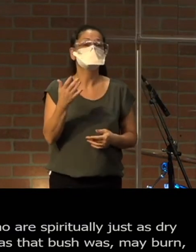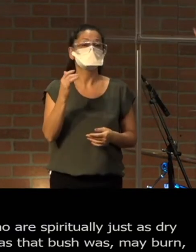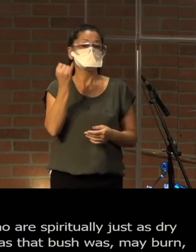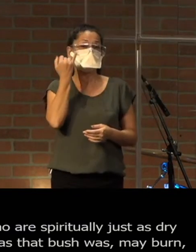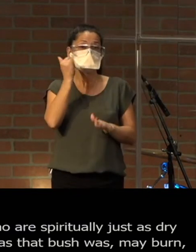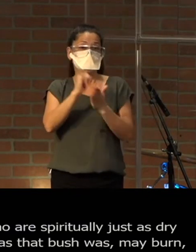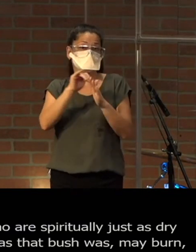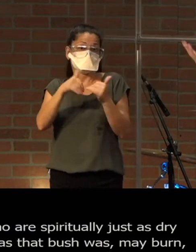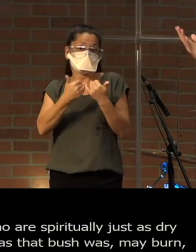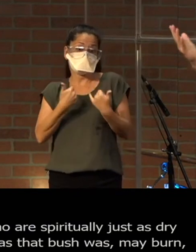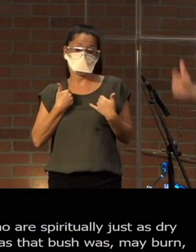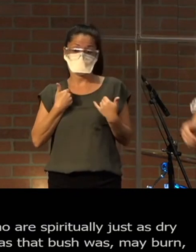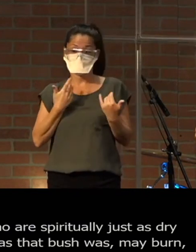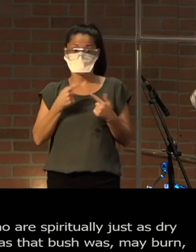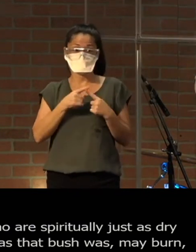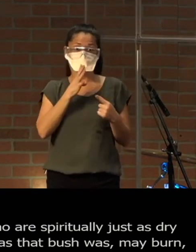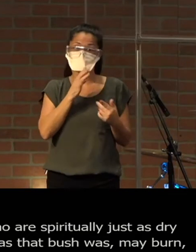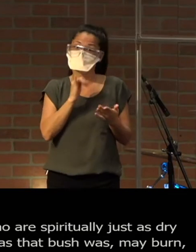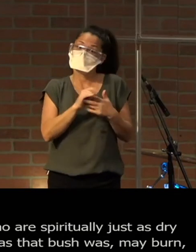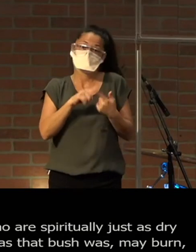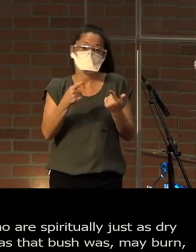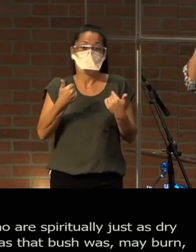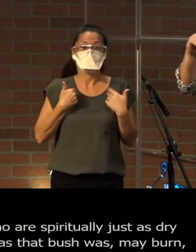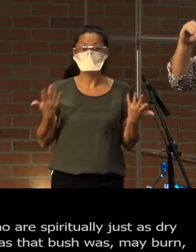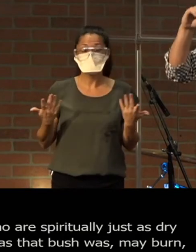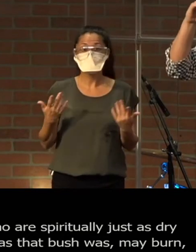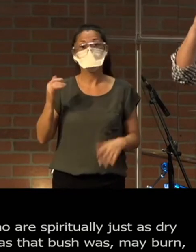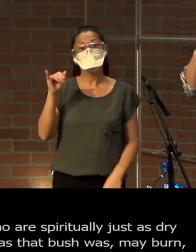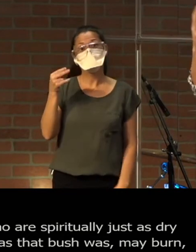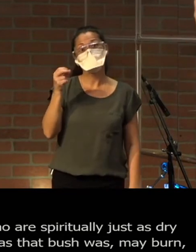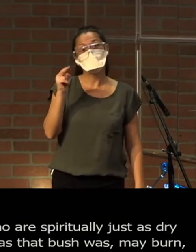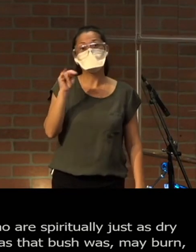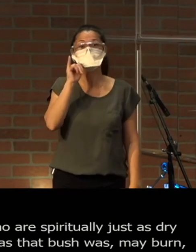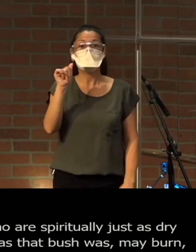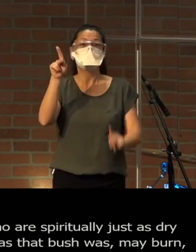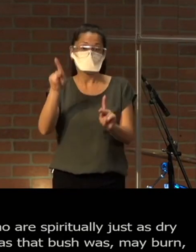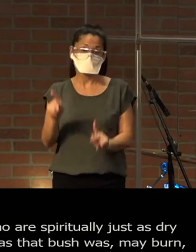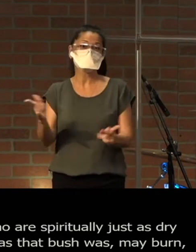say sometimes, that's what you got to go with. John is a person.